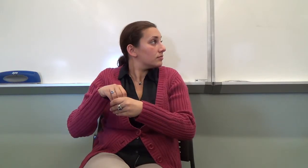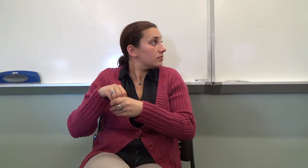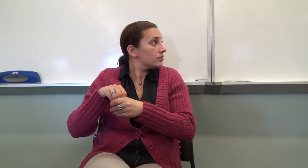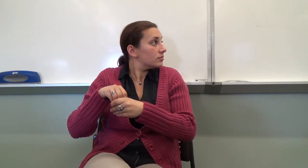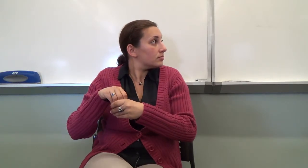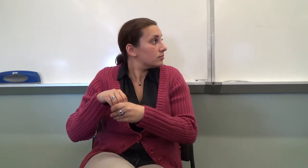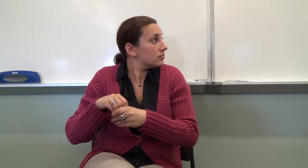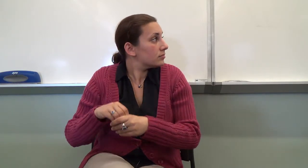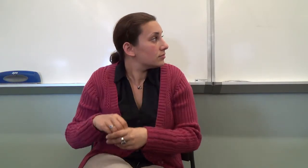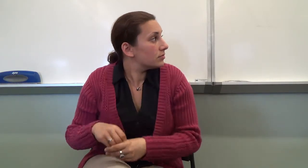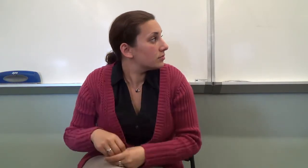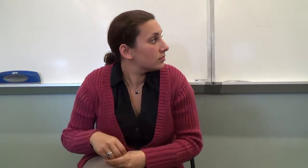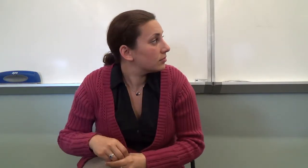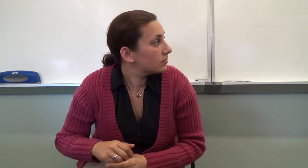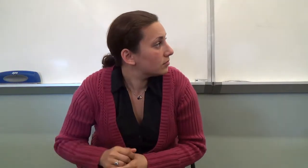Let's see what that might be.